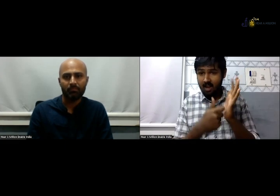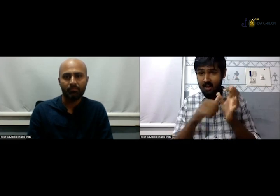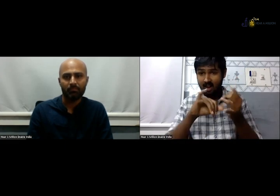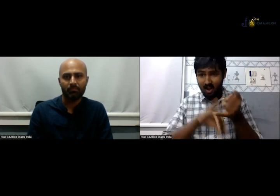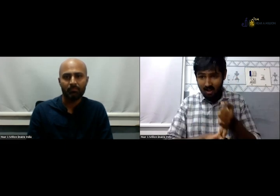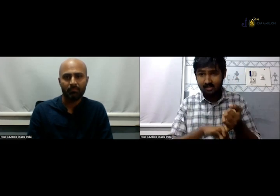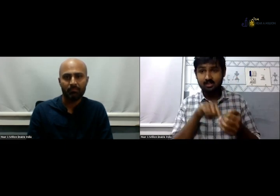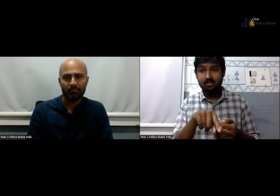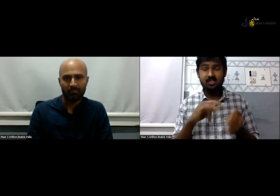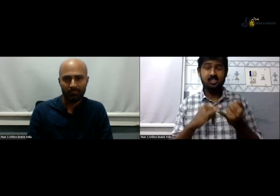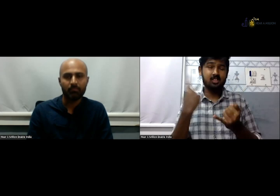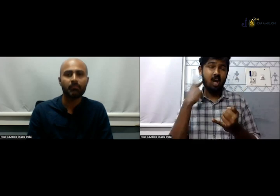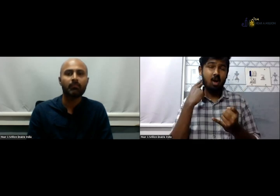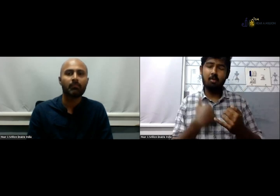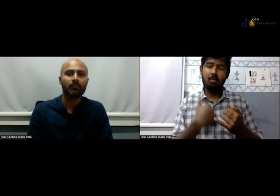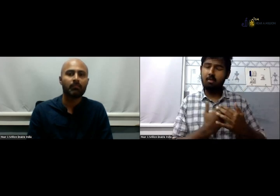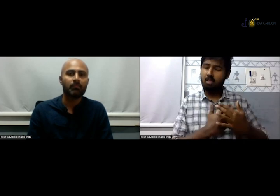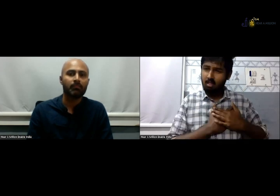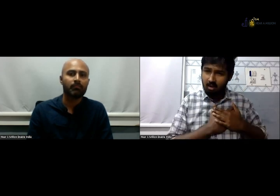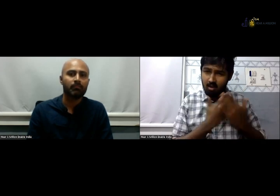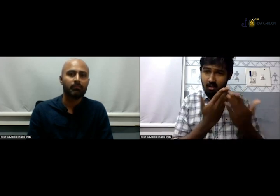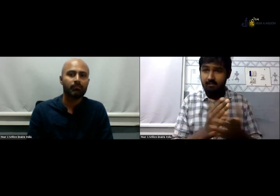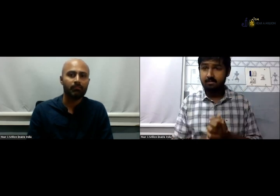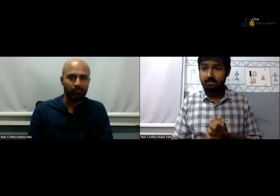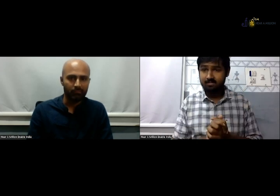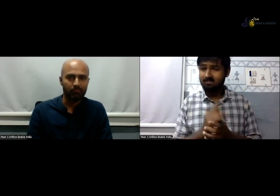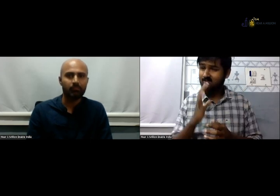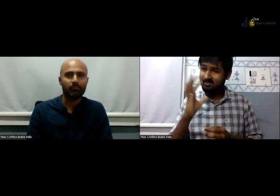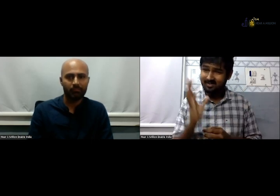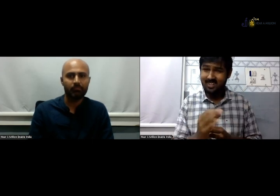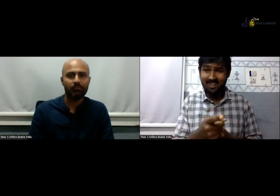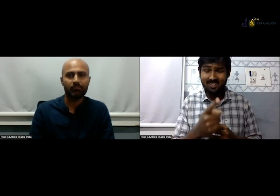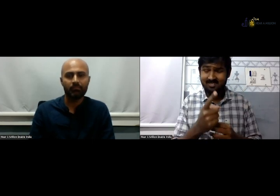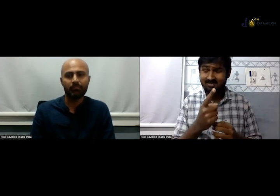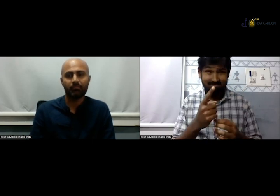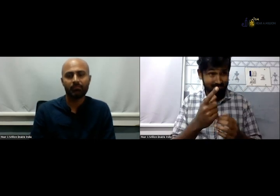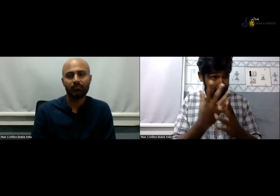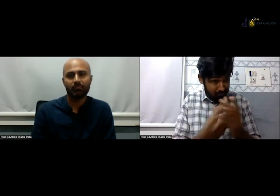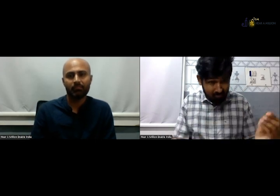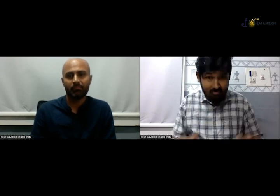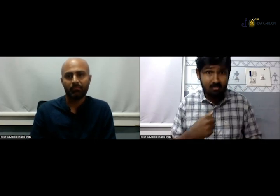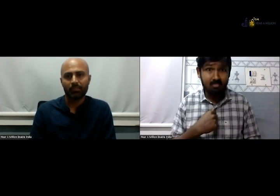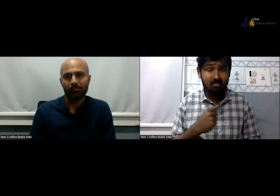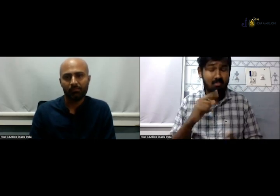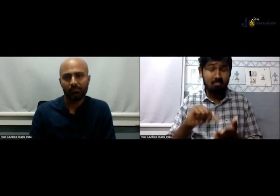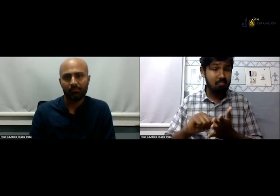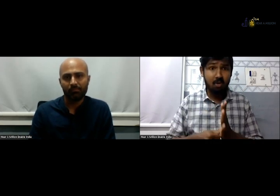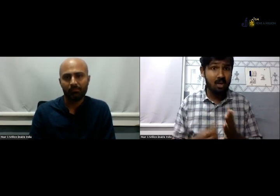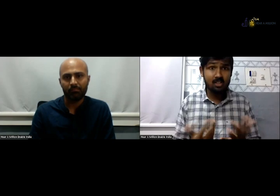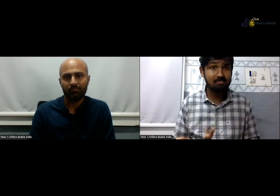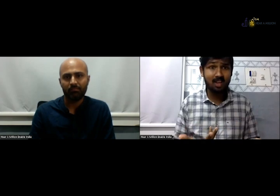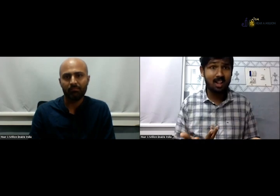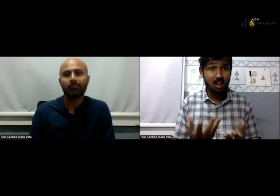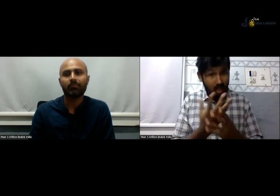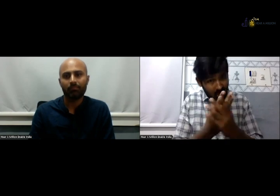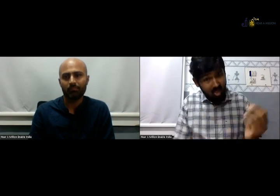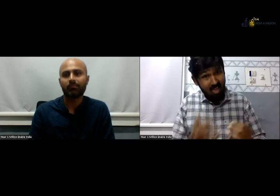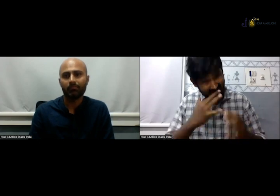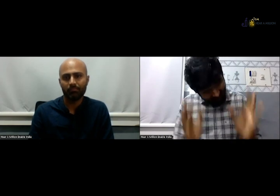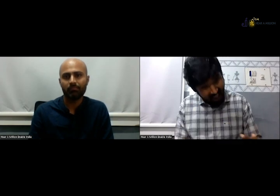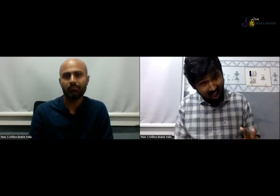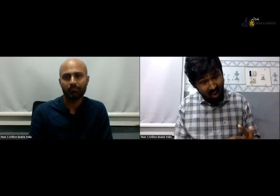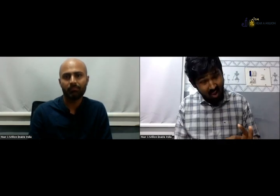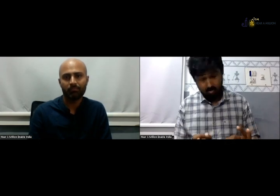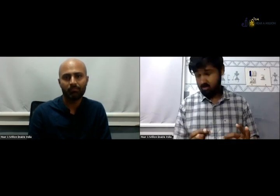pav bhaji together when they were in Vadodara, and they loved it, and she loved it, and they were talking about that dish.